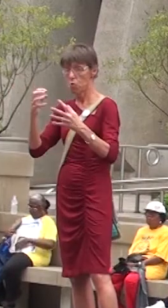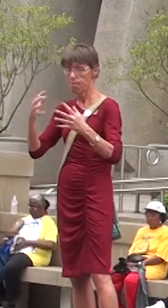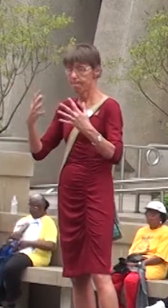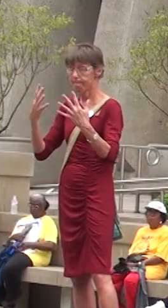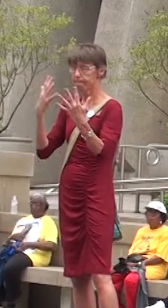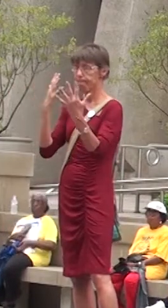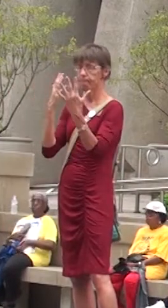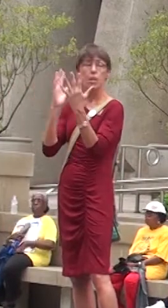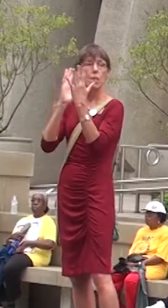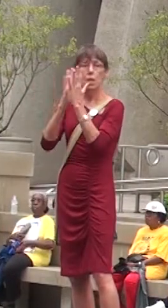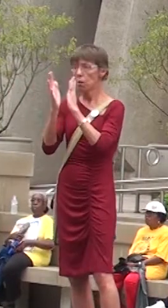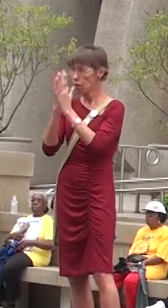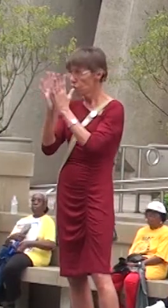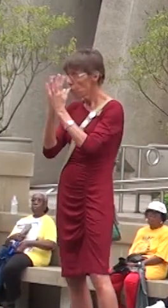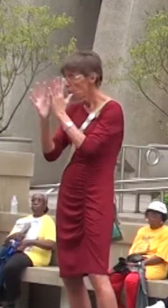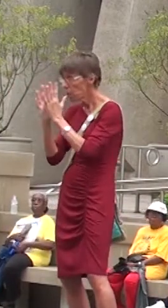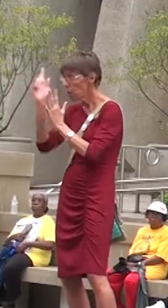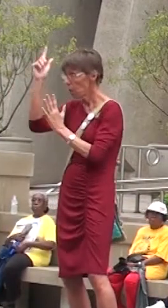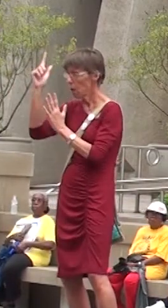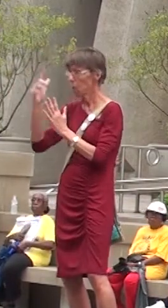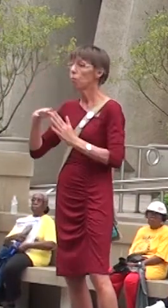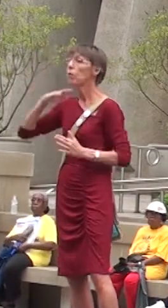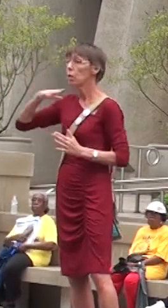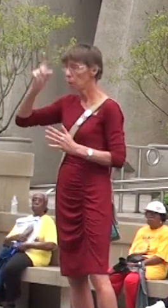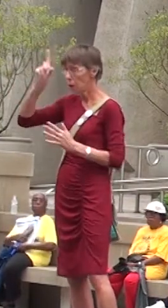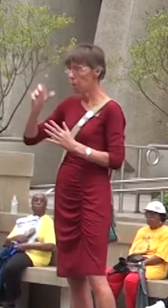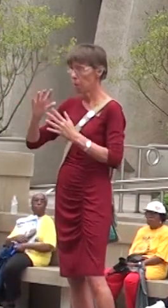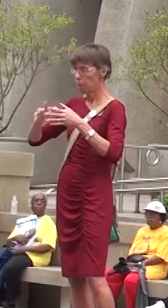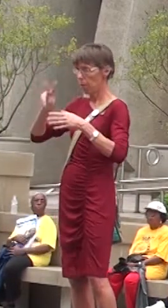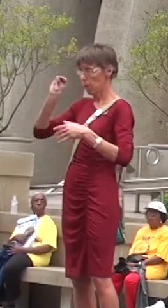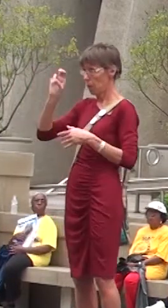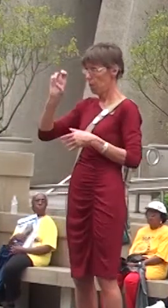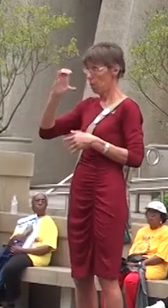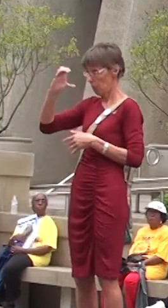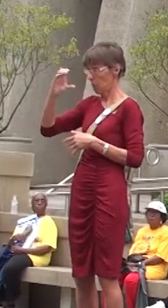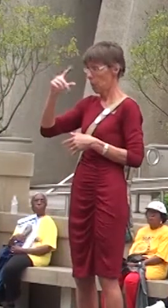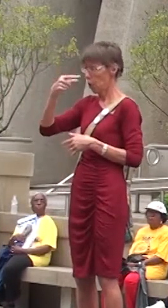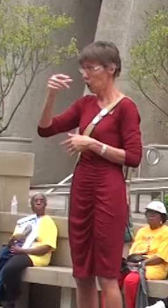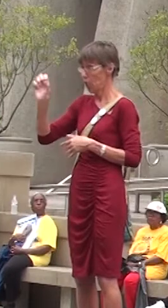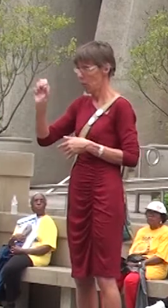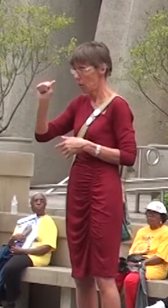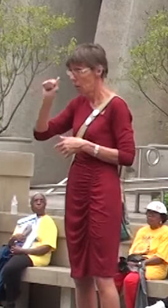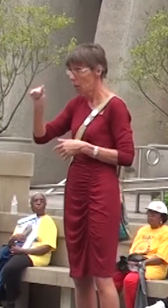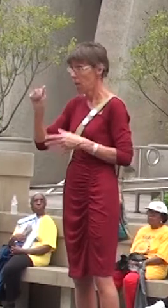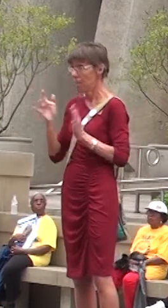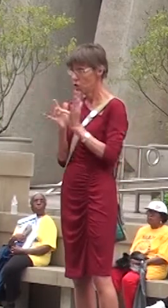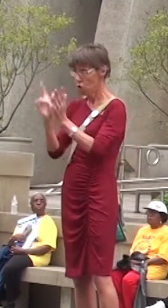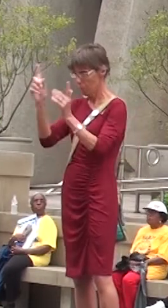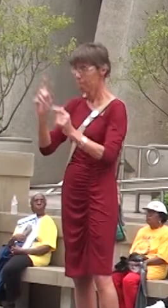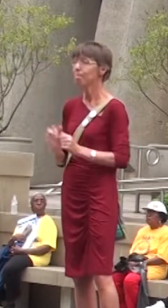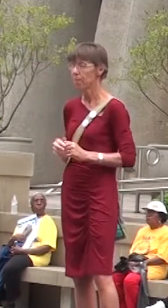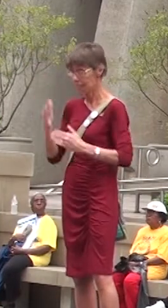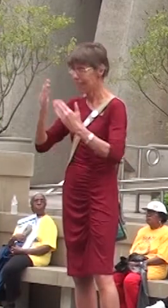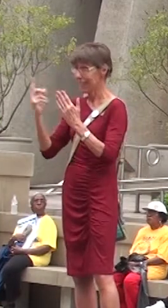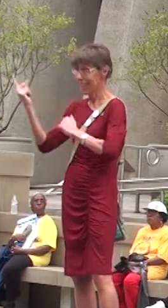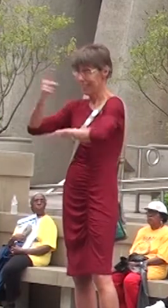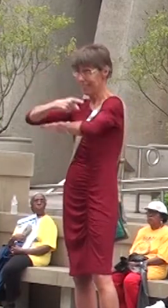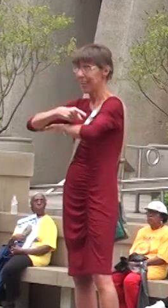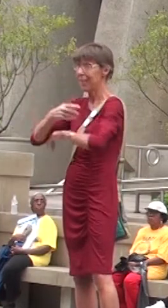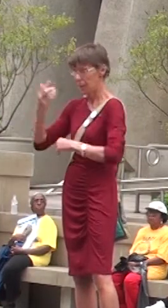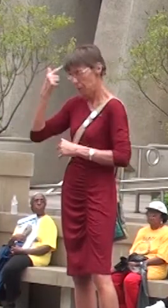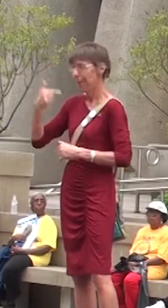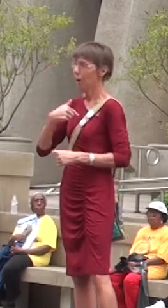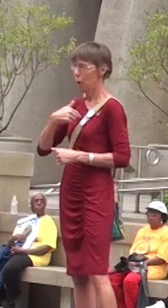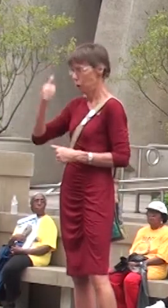the legislative building and stood strong. And you didn't stop showing up, even when they held meetings, as they